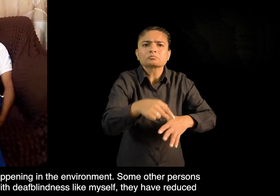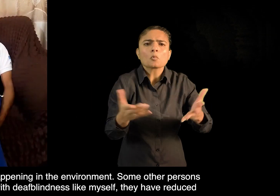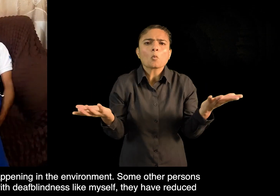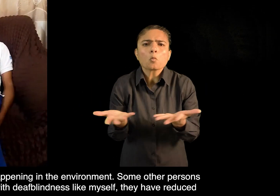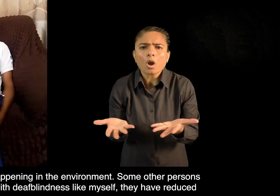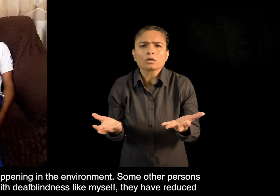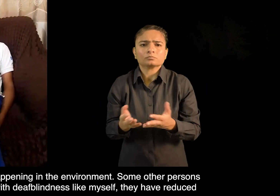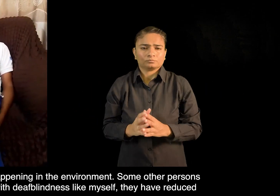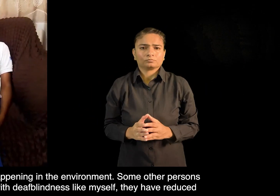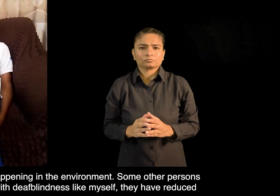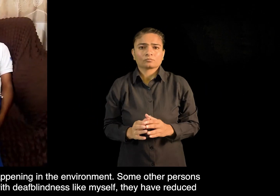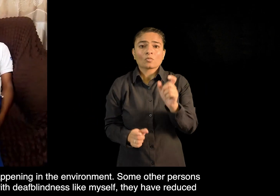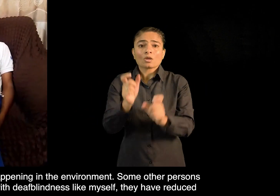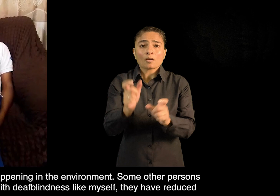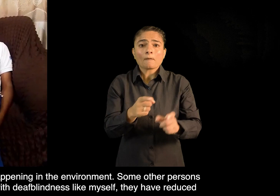environment.